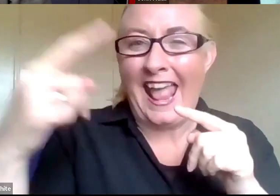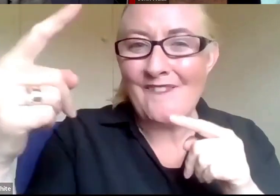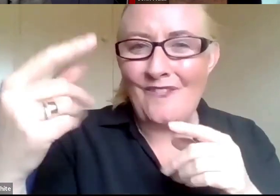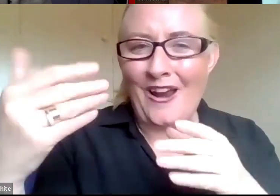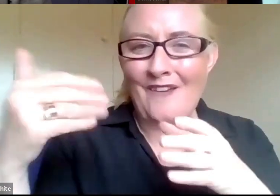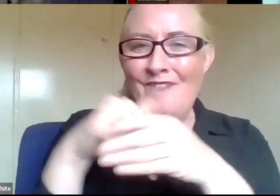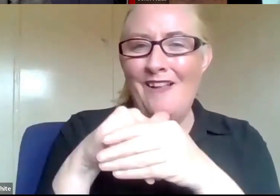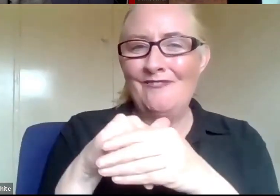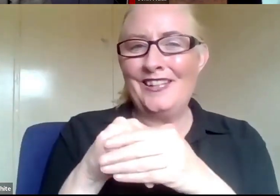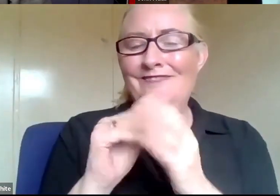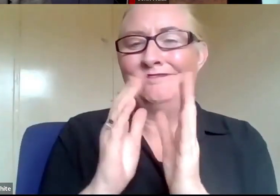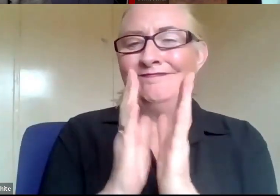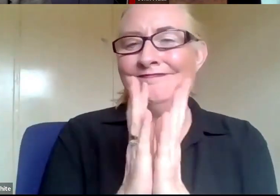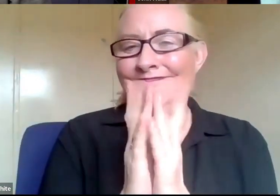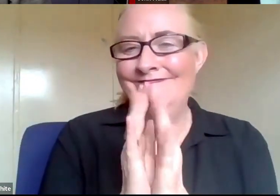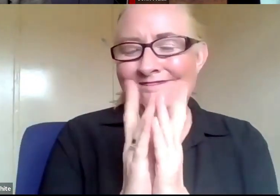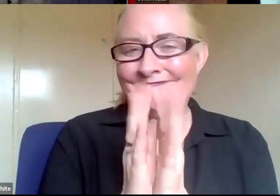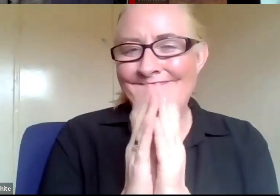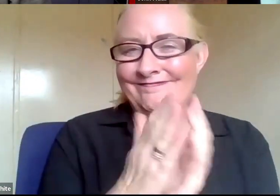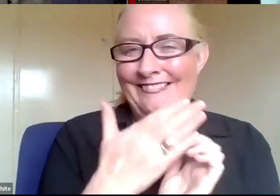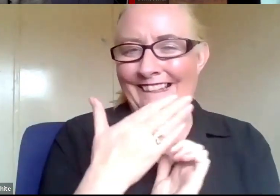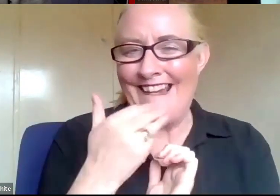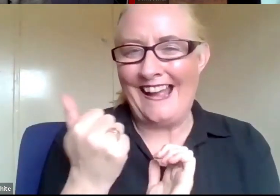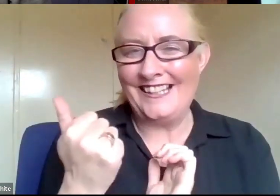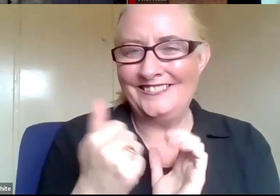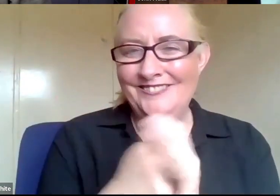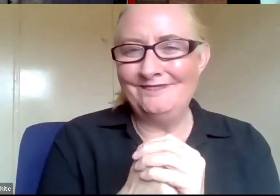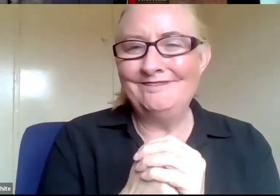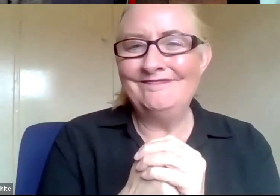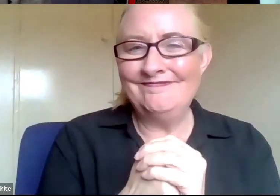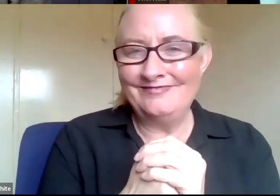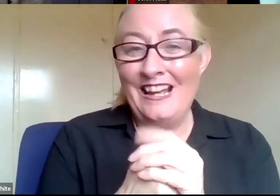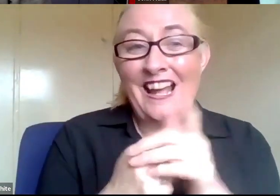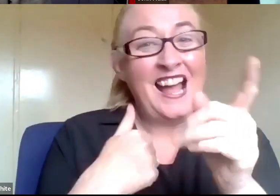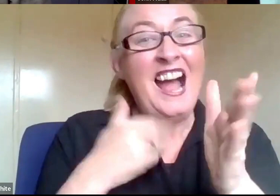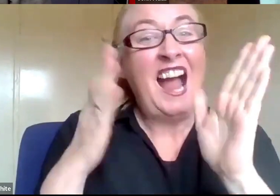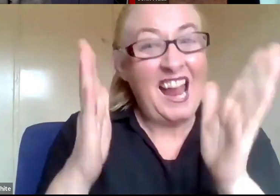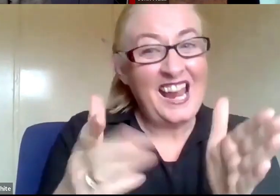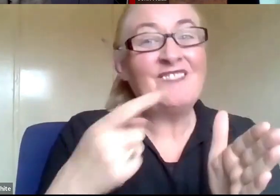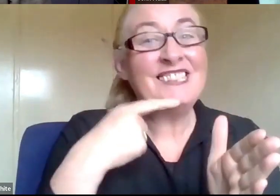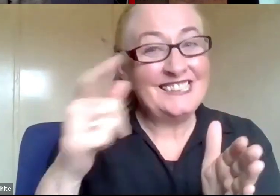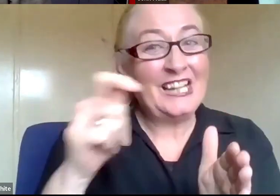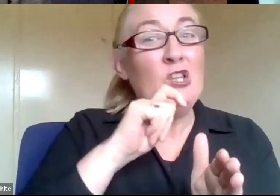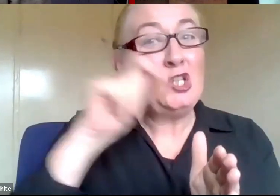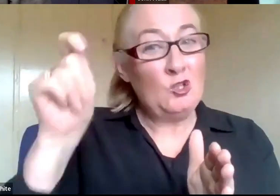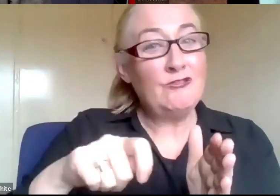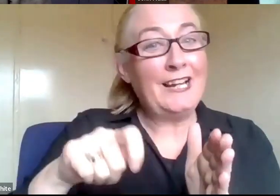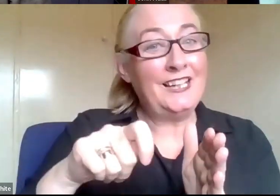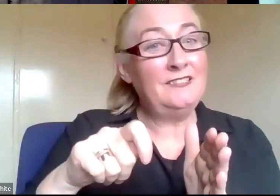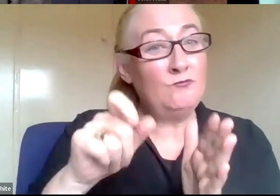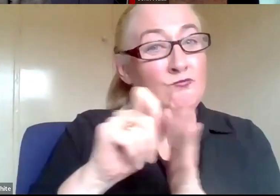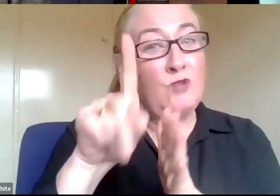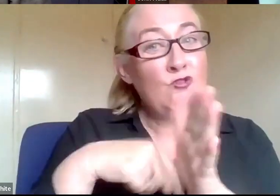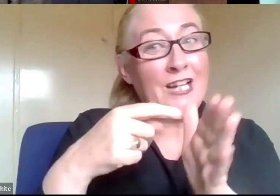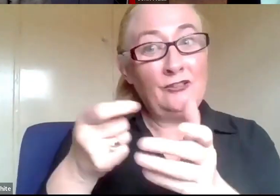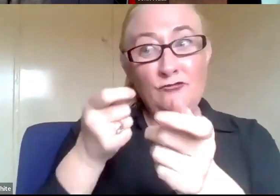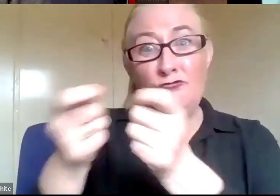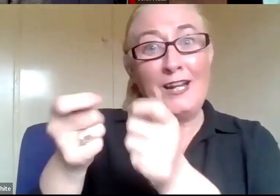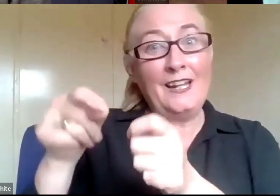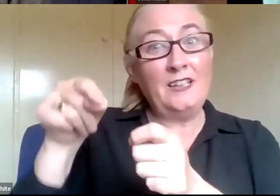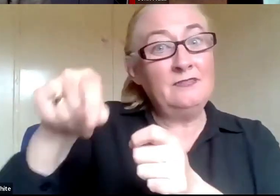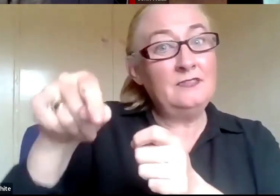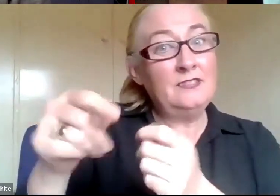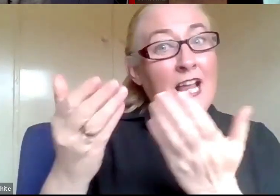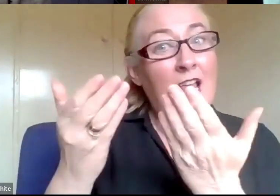And I say that my Ukrainian project too, which is running at the moment too. Every project has